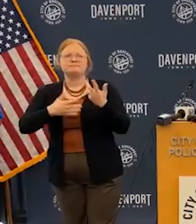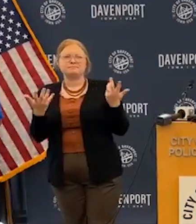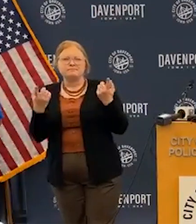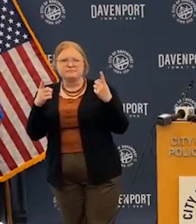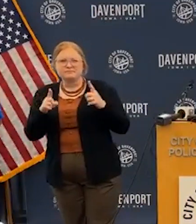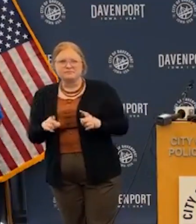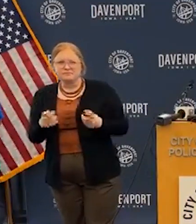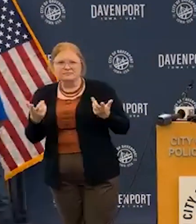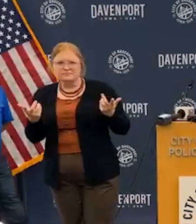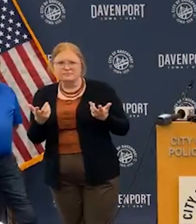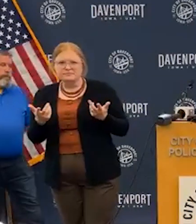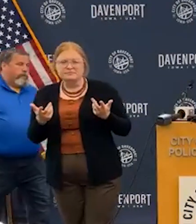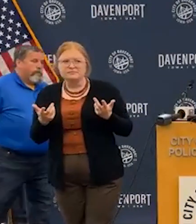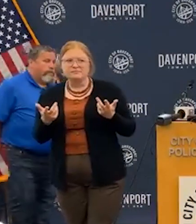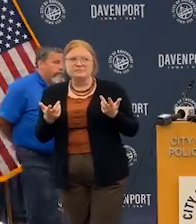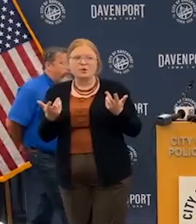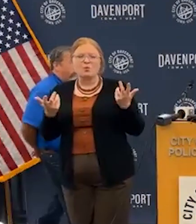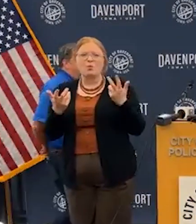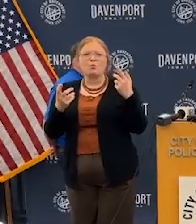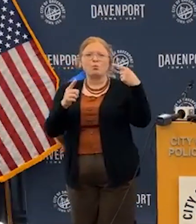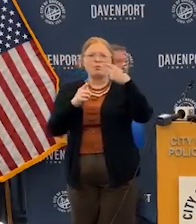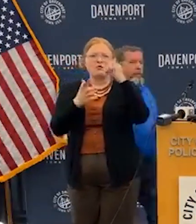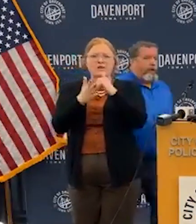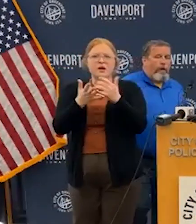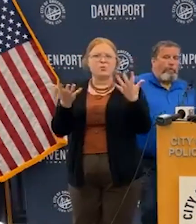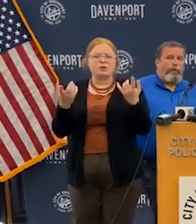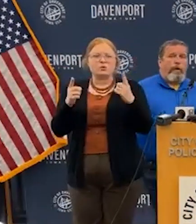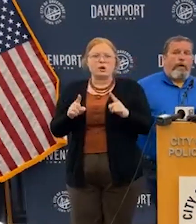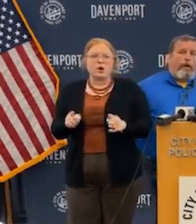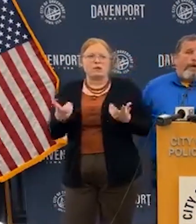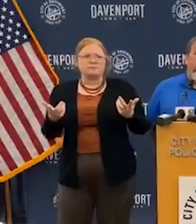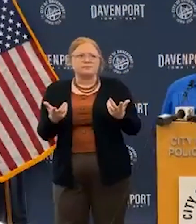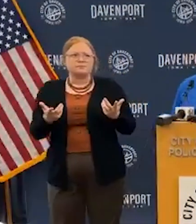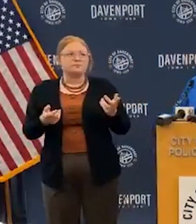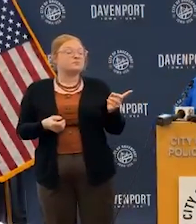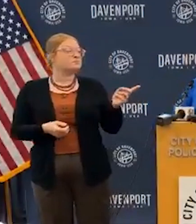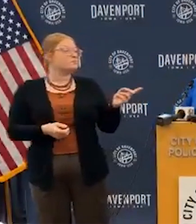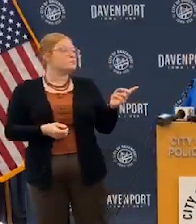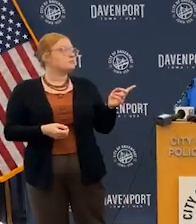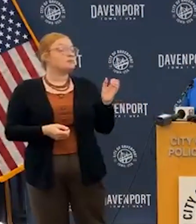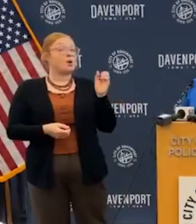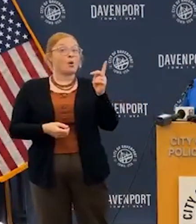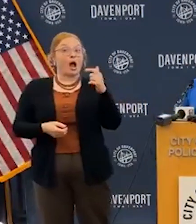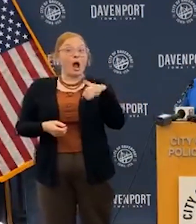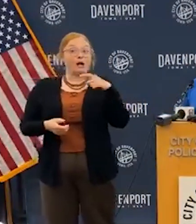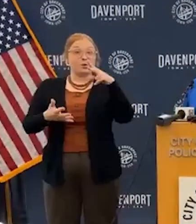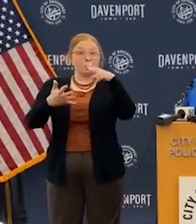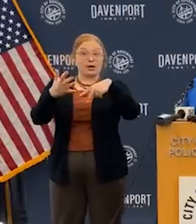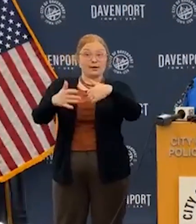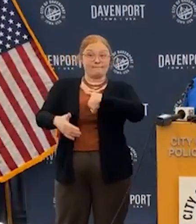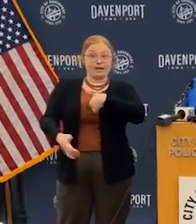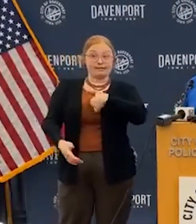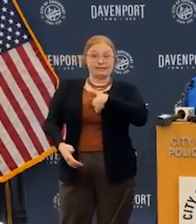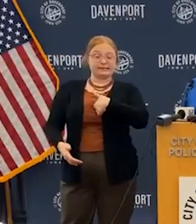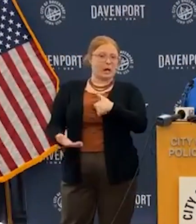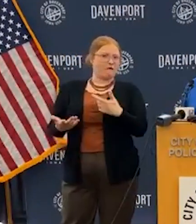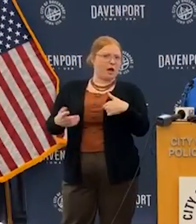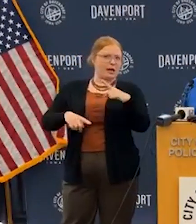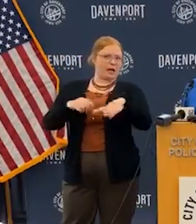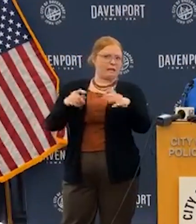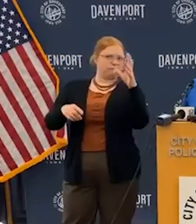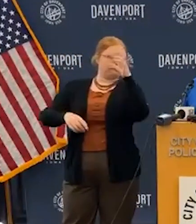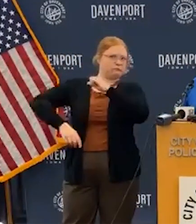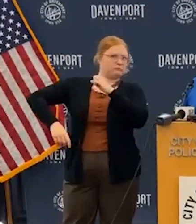to vacate the entire building? Take it. Yeah, so I would have to look at those two specific documents to give you a correct answer.